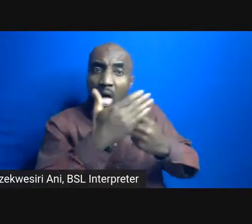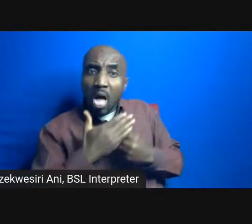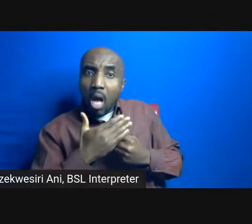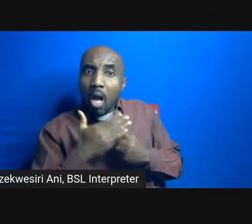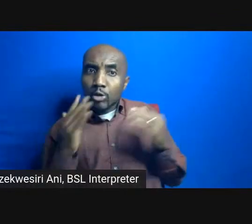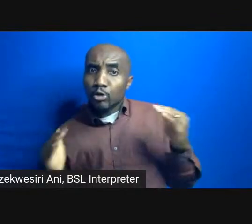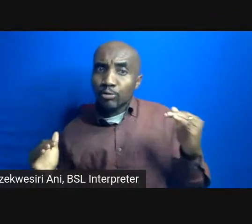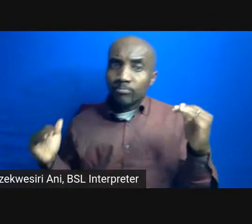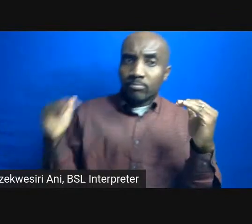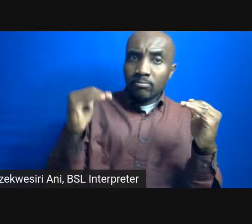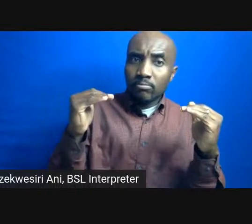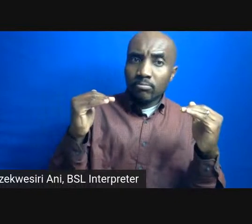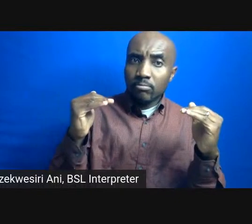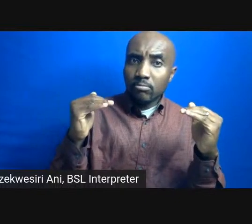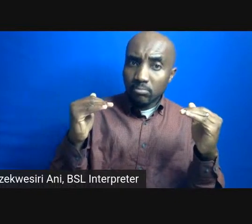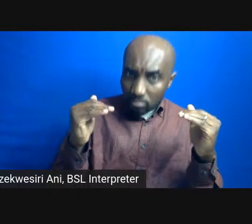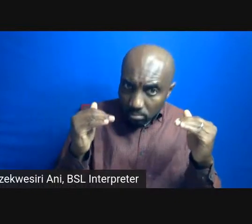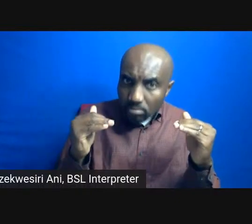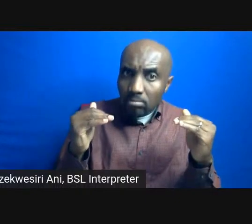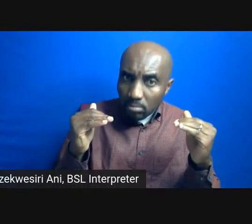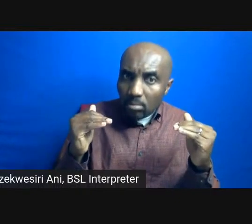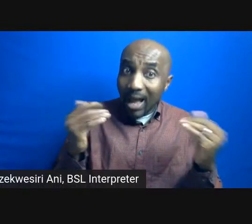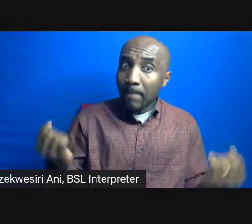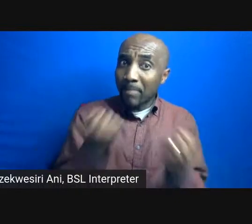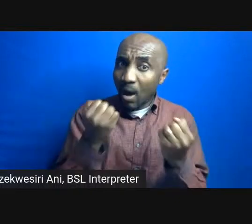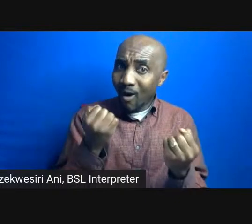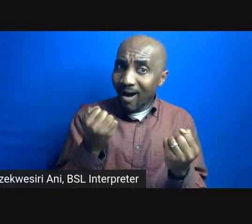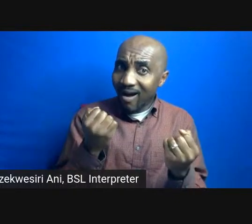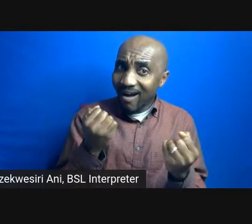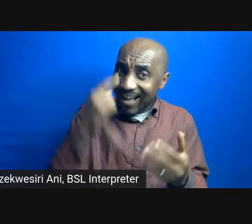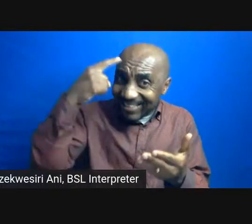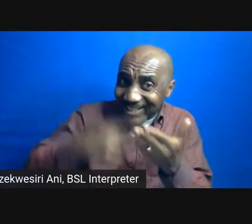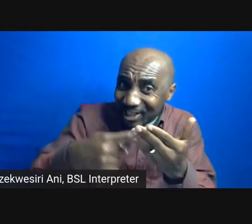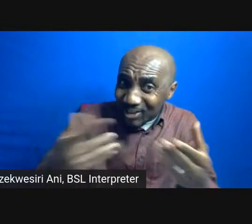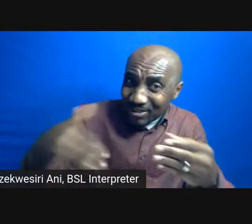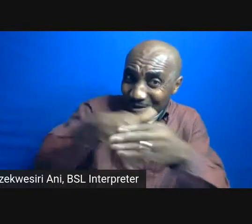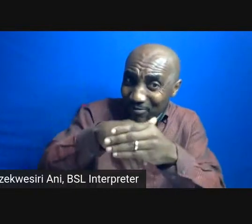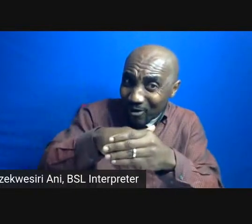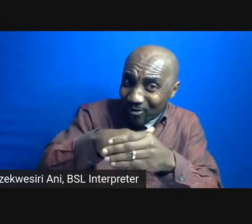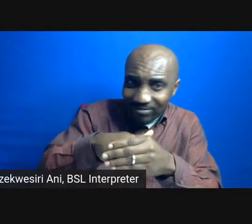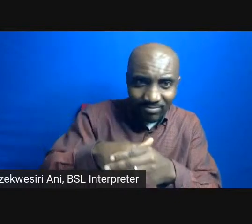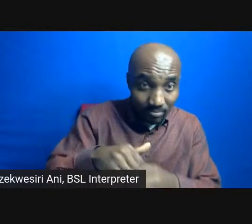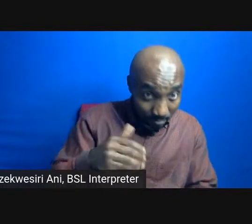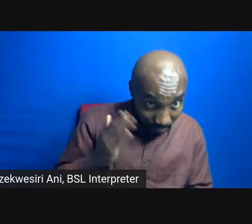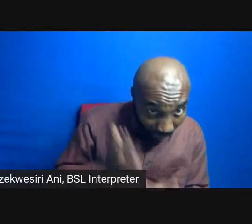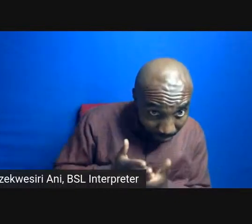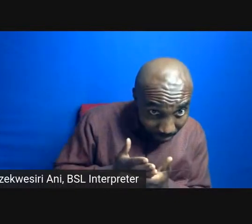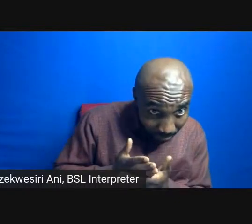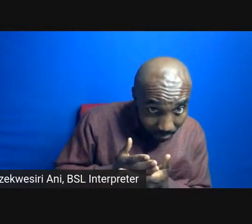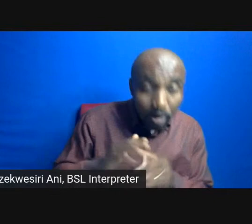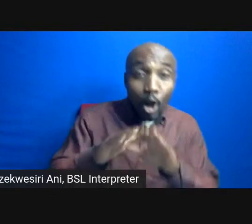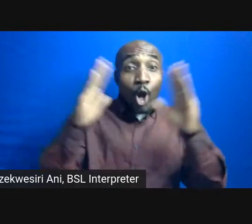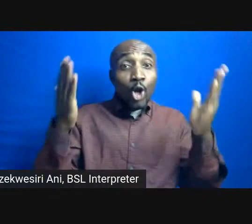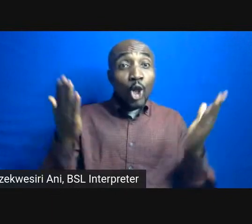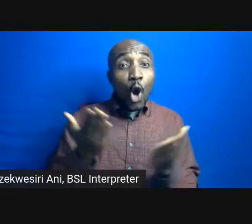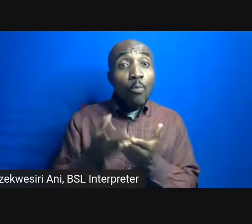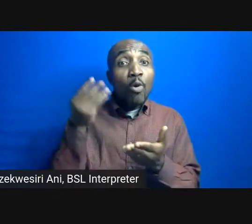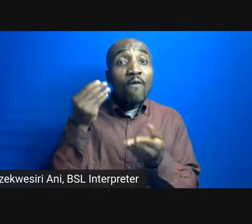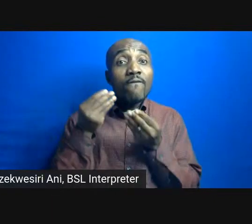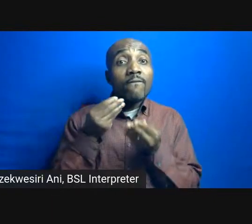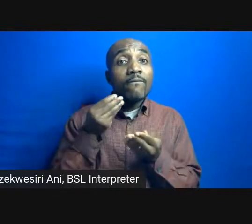the cycle of power and decision-making? Were global financial